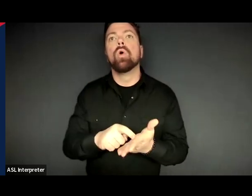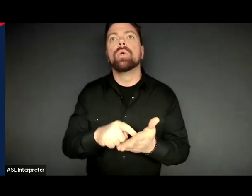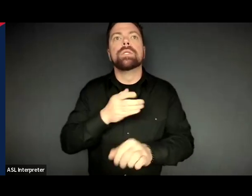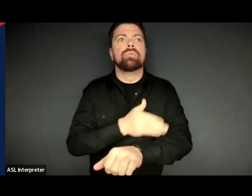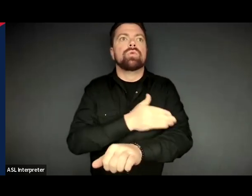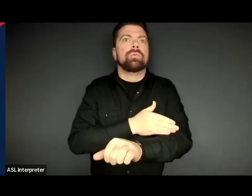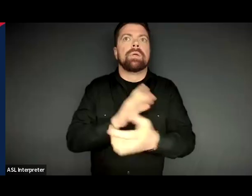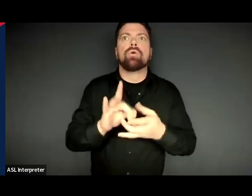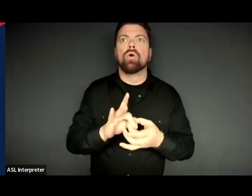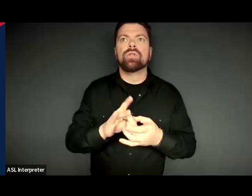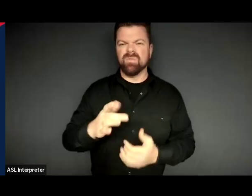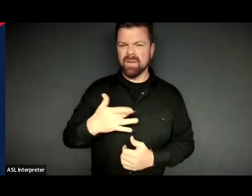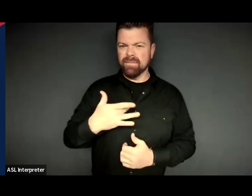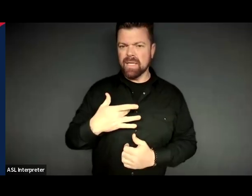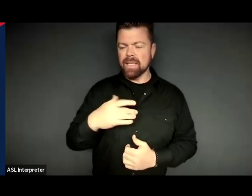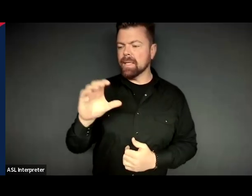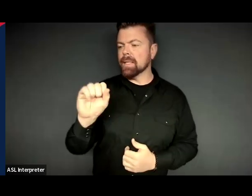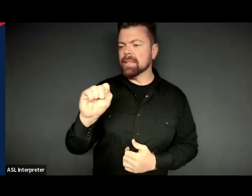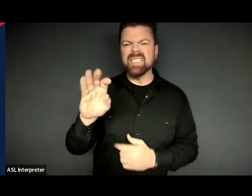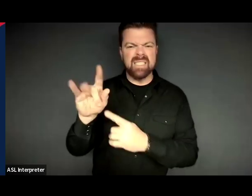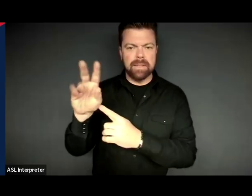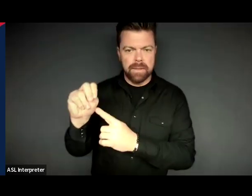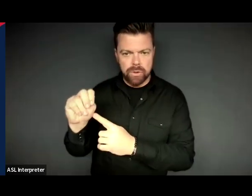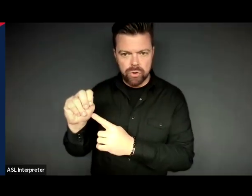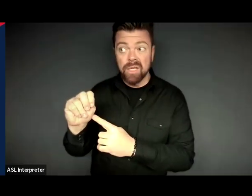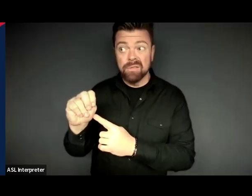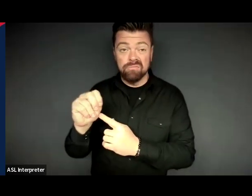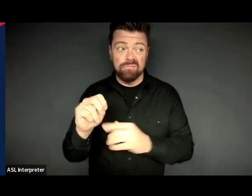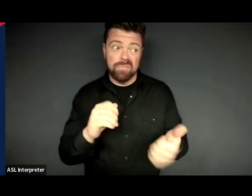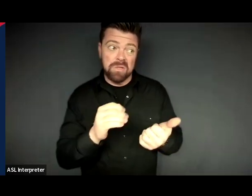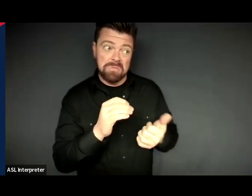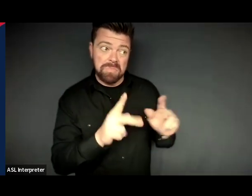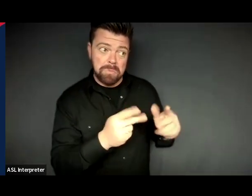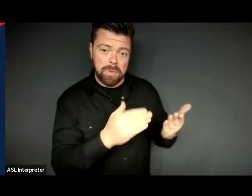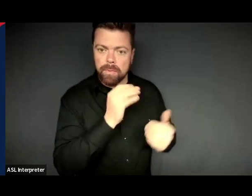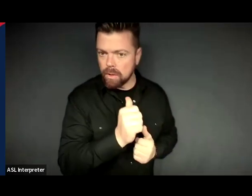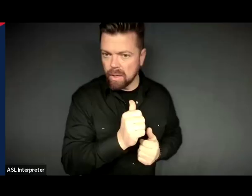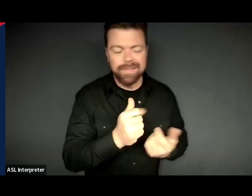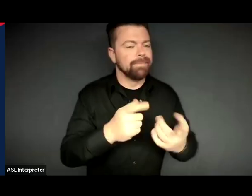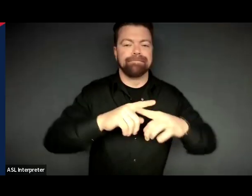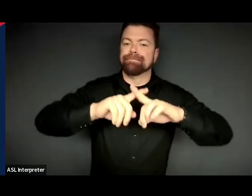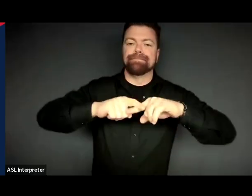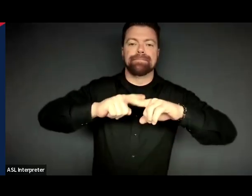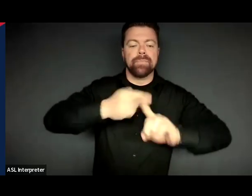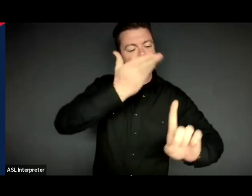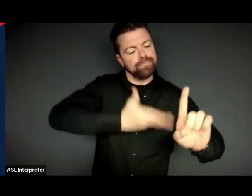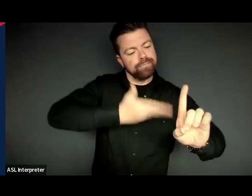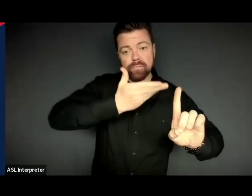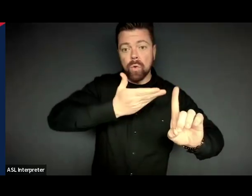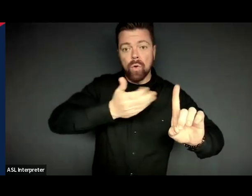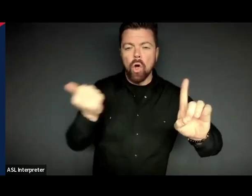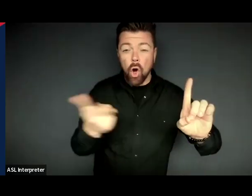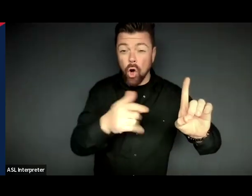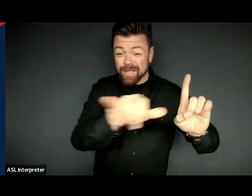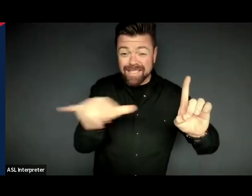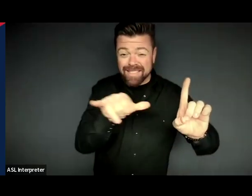improvement in their sensation. Some people do not. It all depends. Each one of us is a completely unique